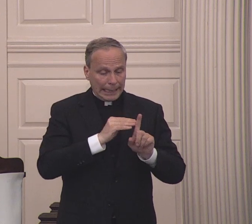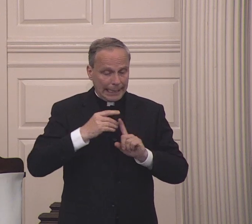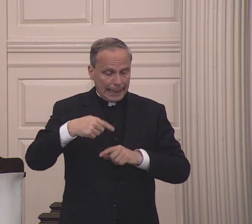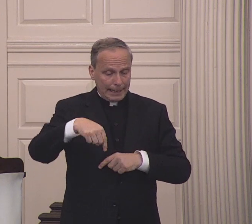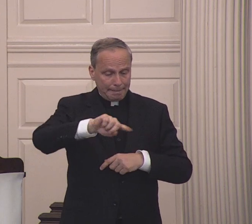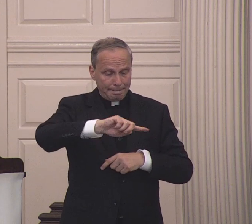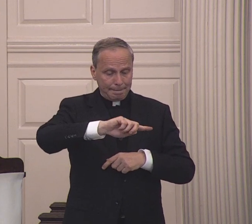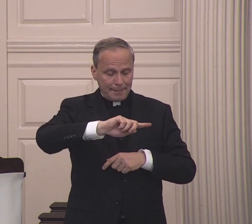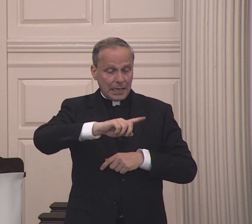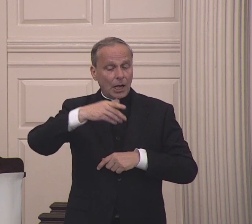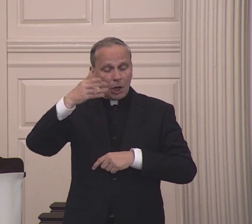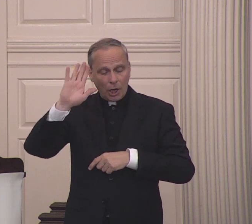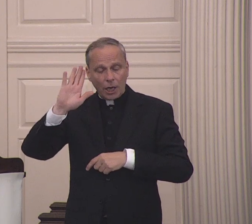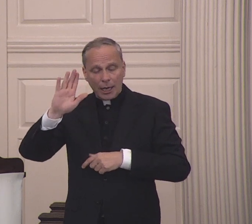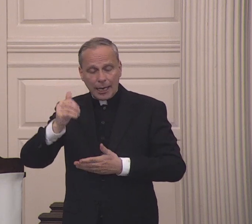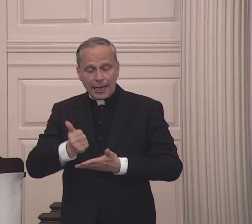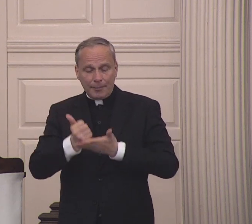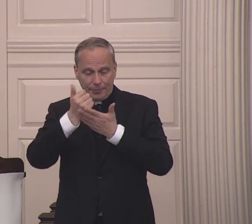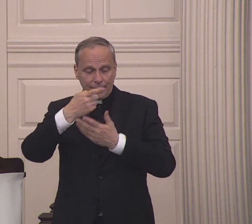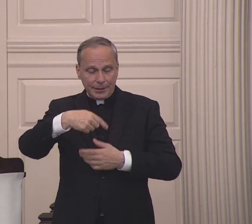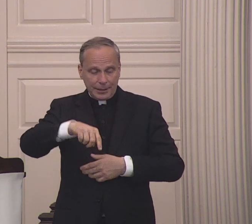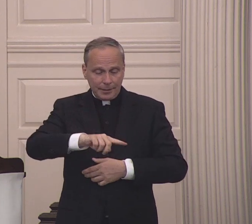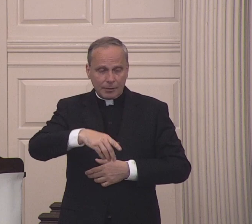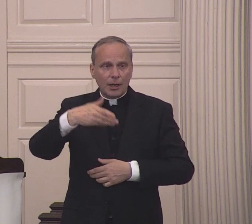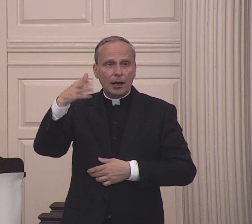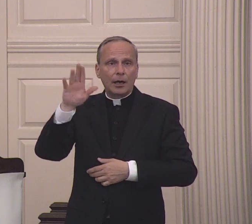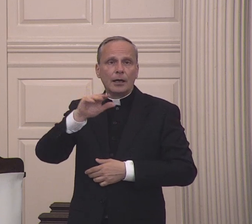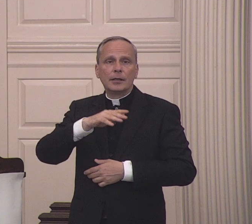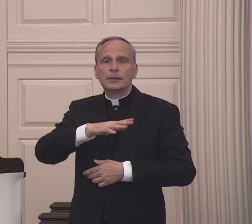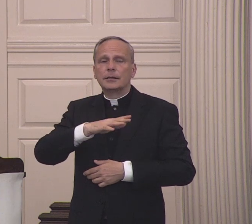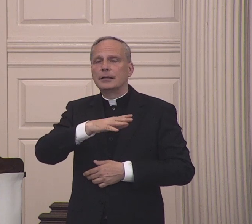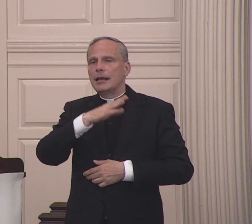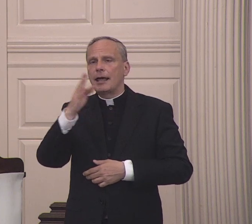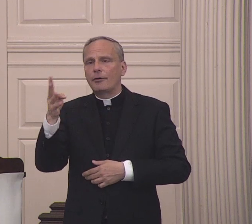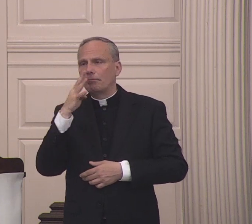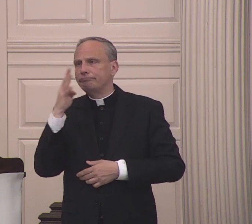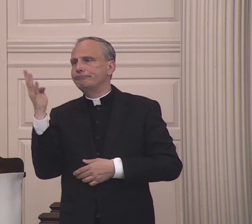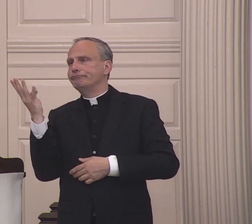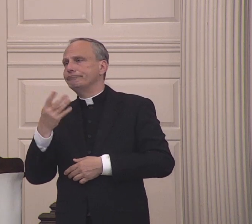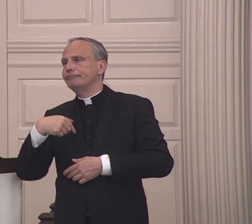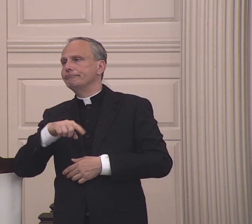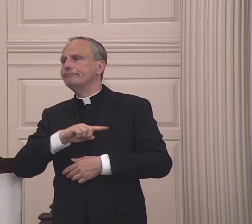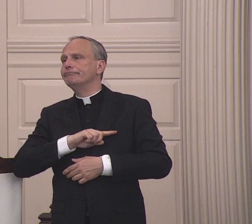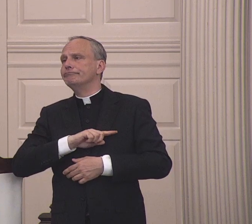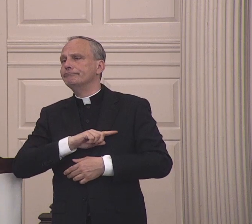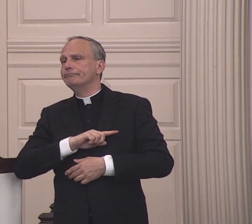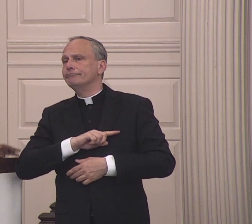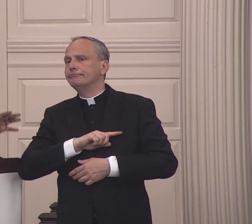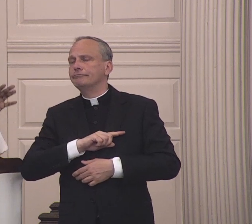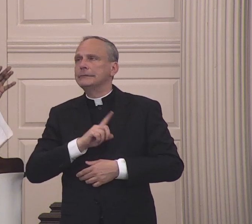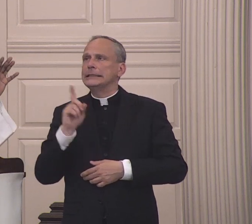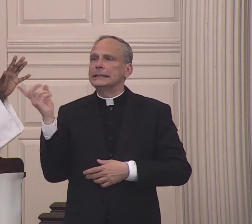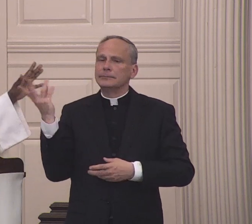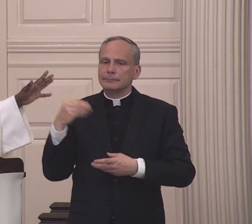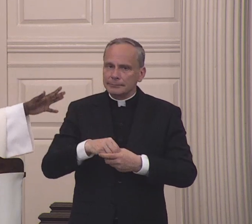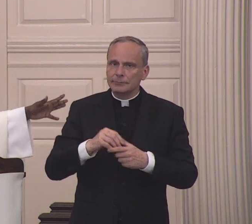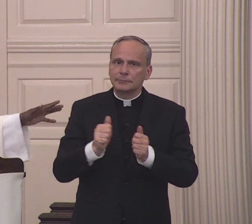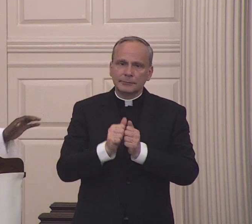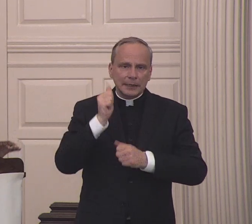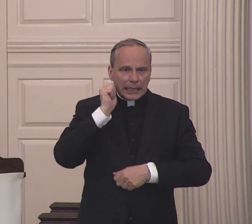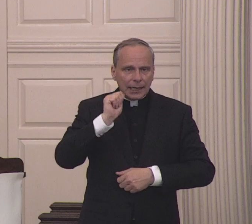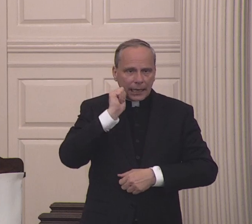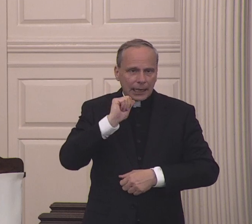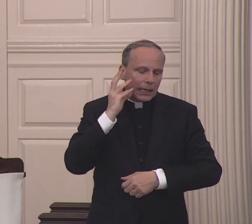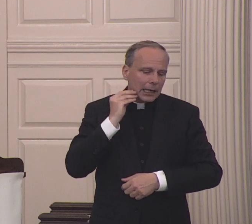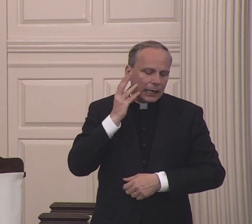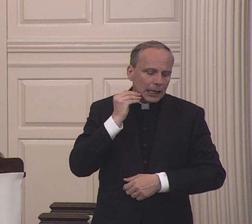lives. God is never aloof in our human experiences. He reminded them what happened at